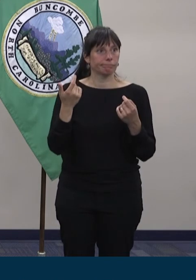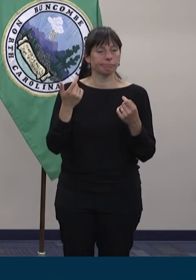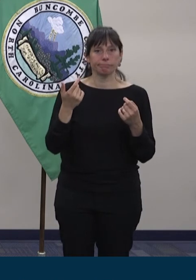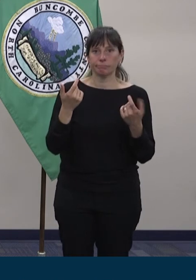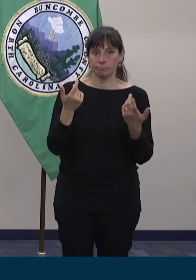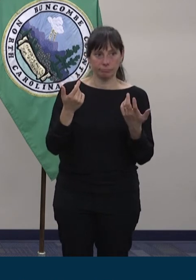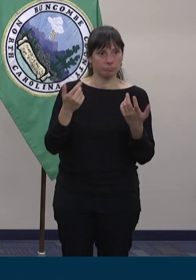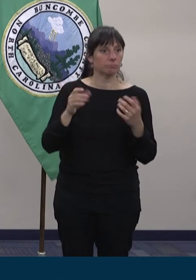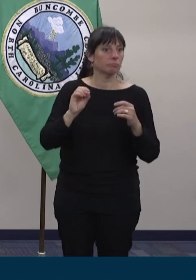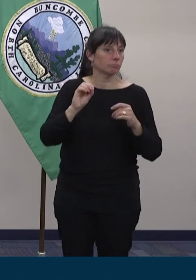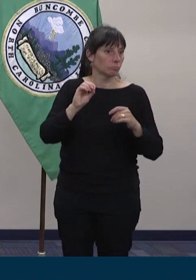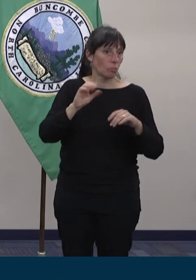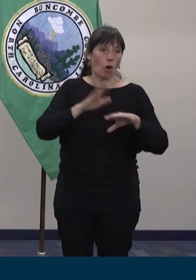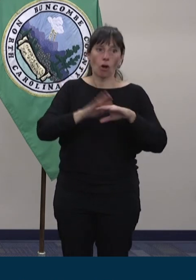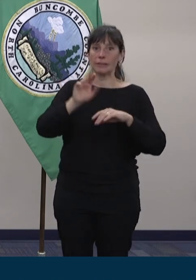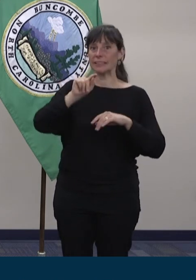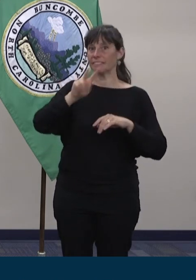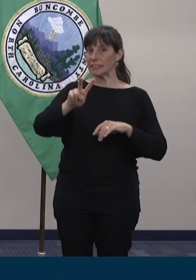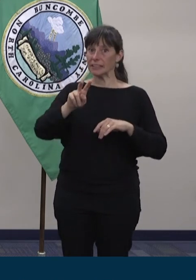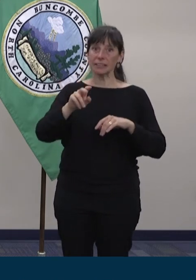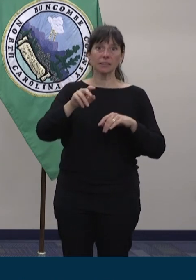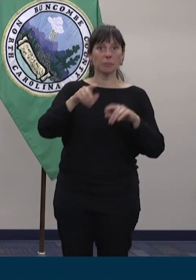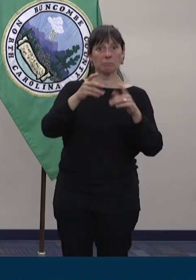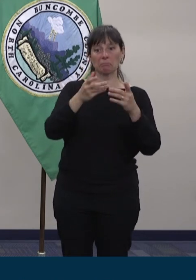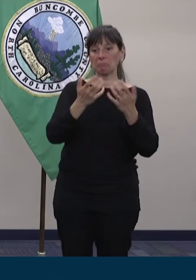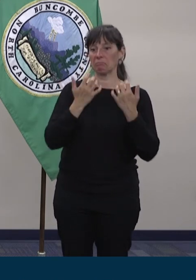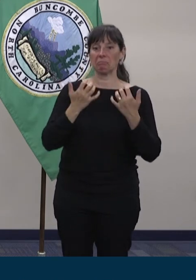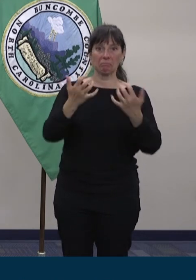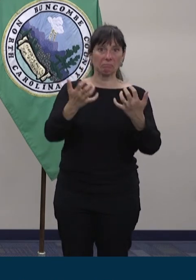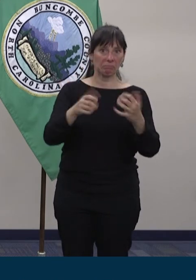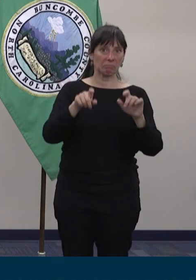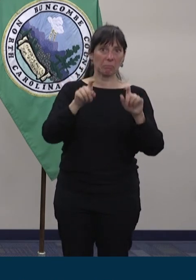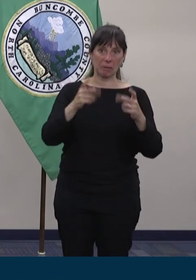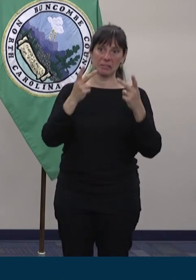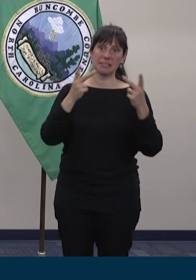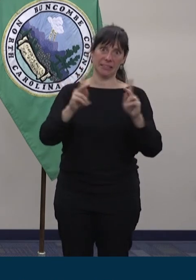People working at home or in a personal vehicle.